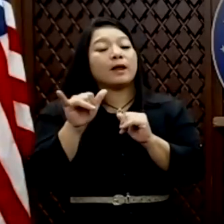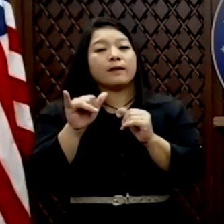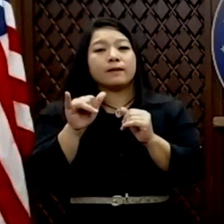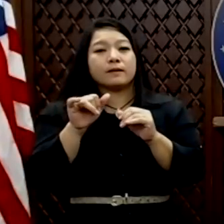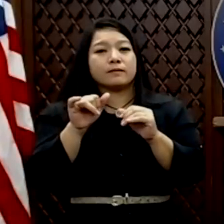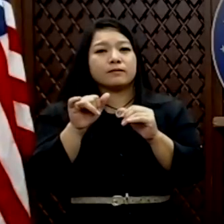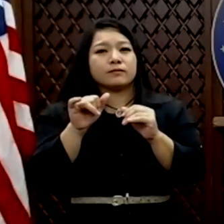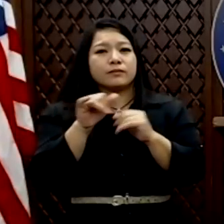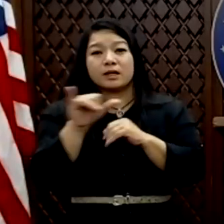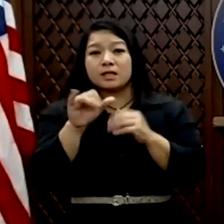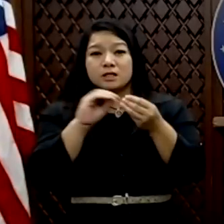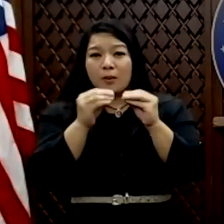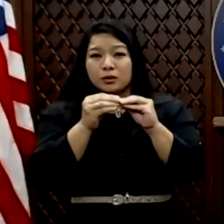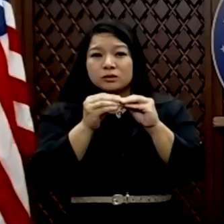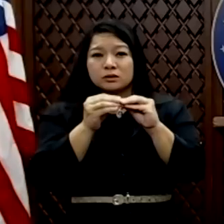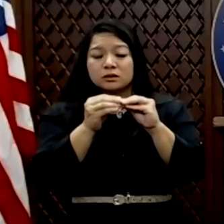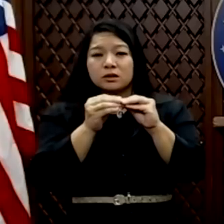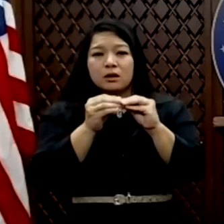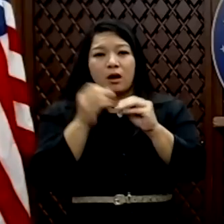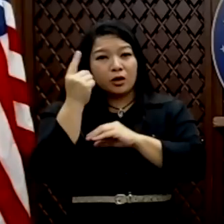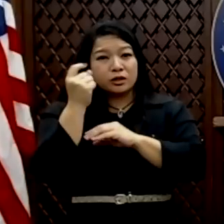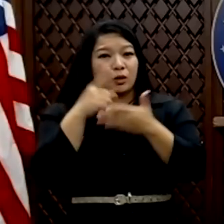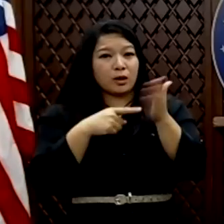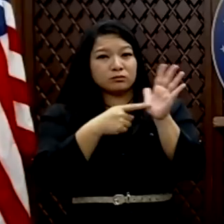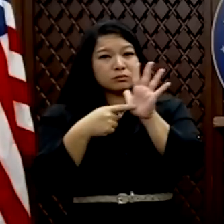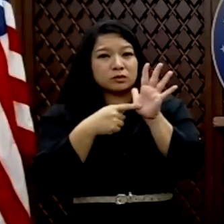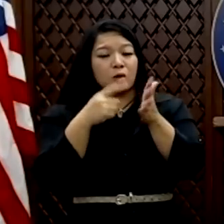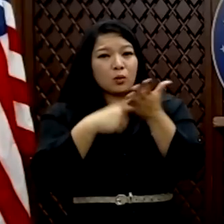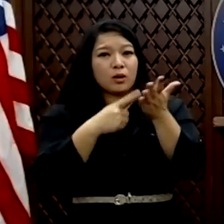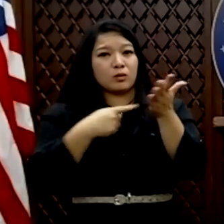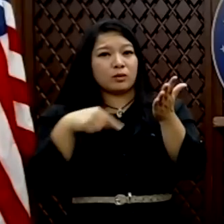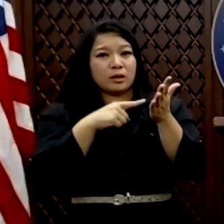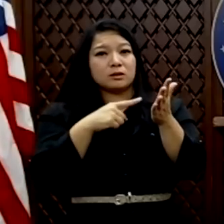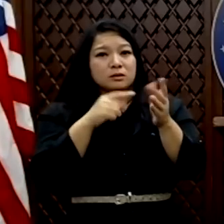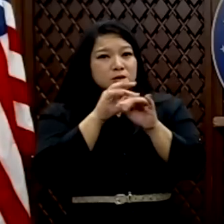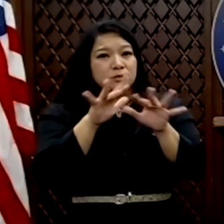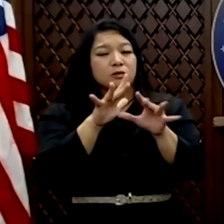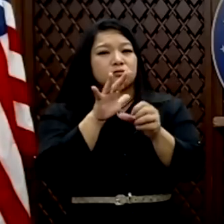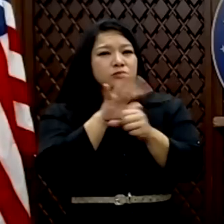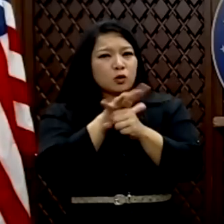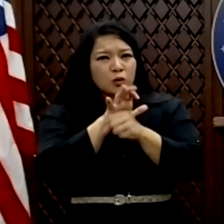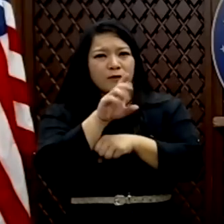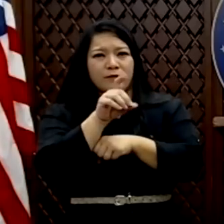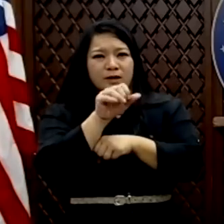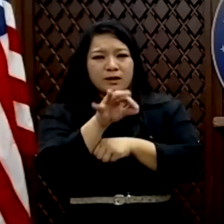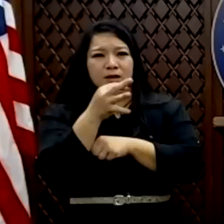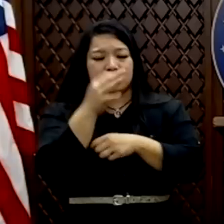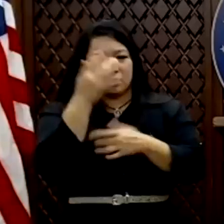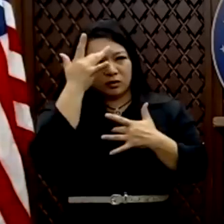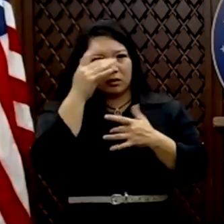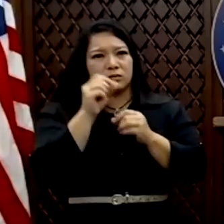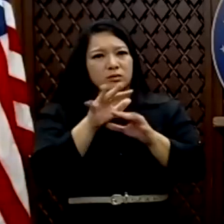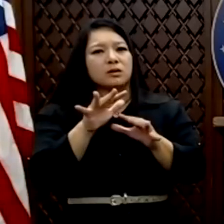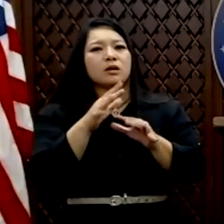numbers give you a really good understanding of the scale of this invisible enemy. And so, this is what we really hope